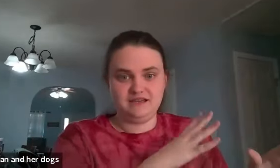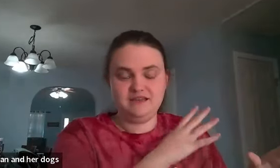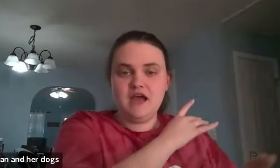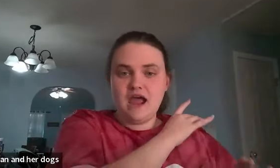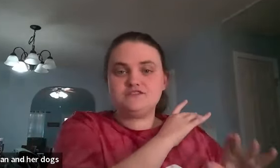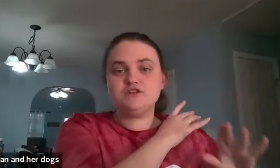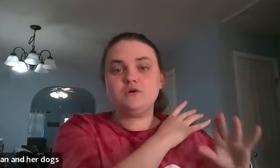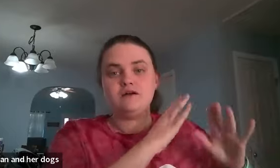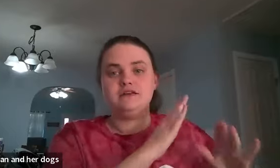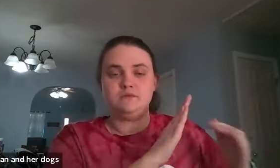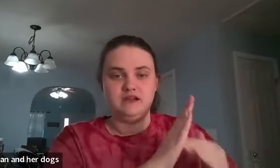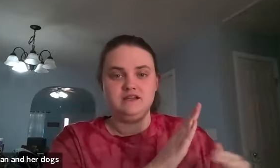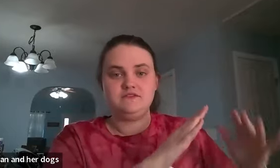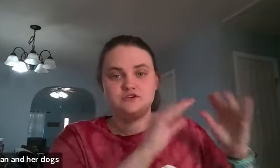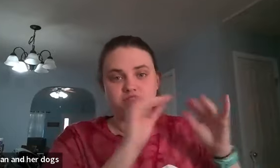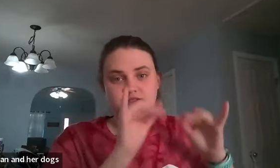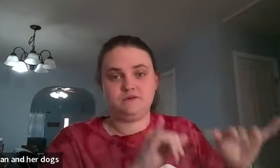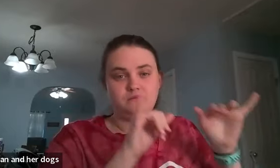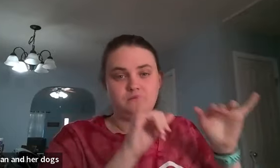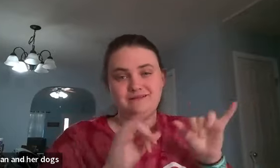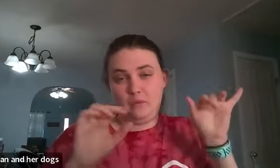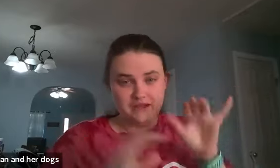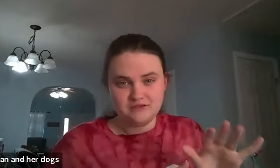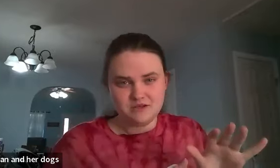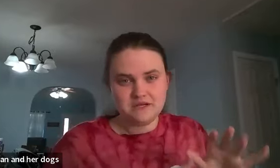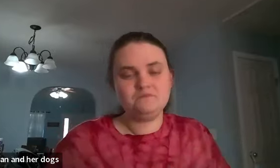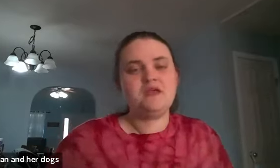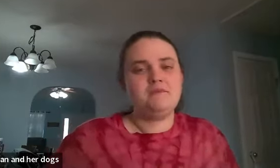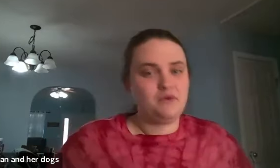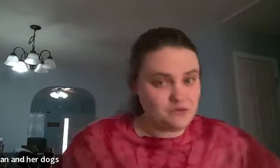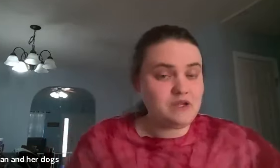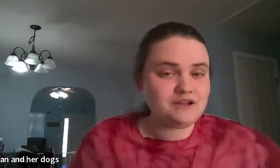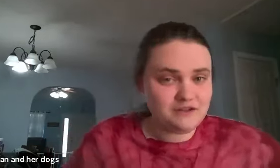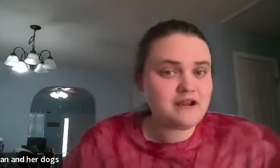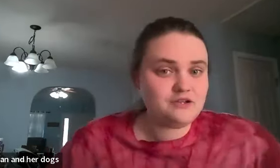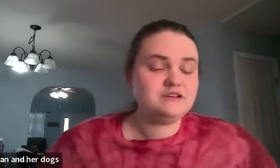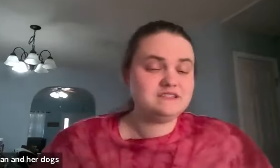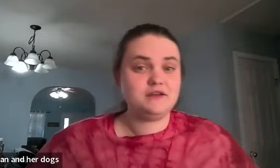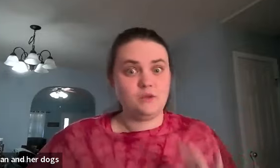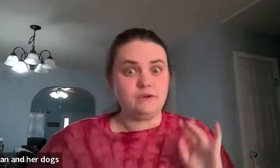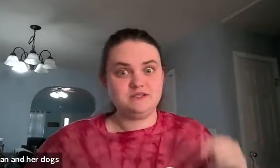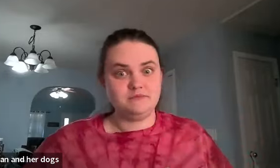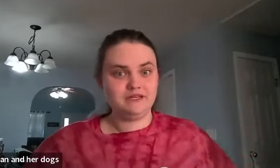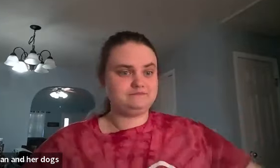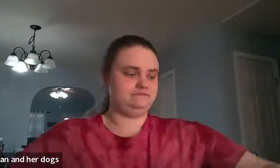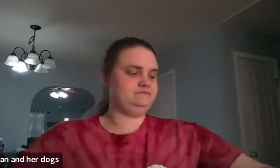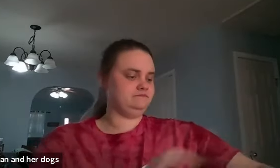it. After a while, it gets repetitive and there's a specific like way you do it. But so we are gonna learn how you can sign all the way up to a million.